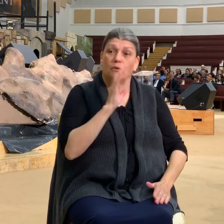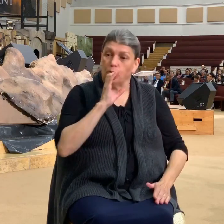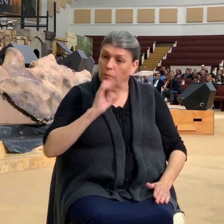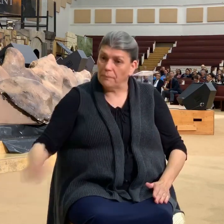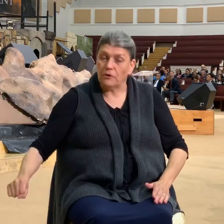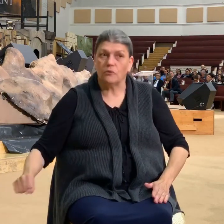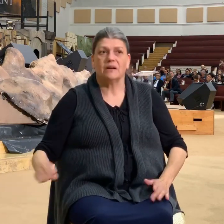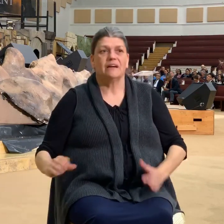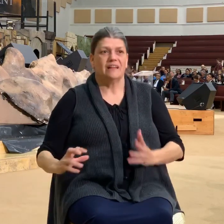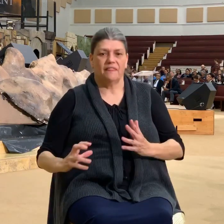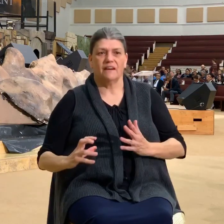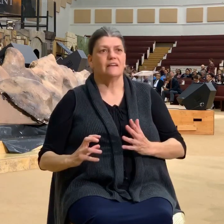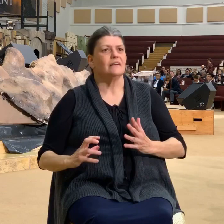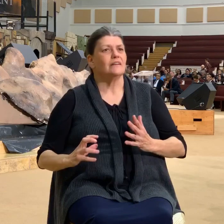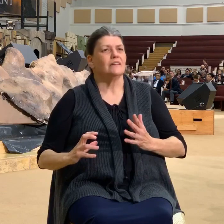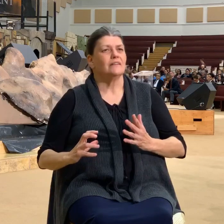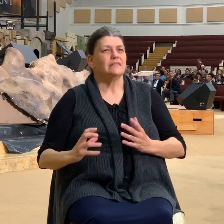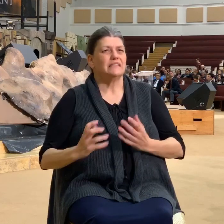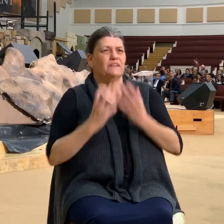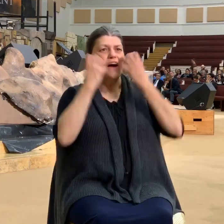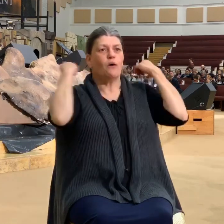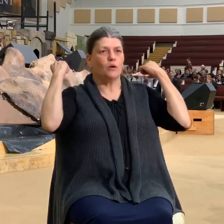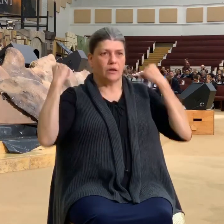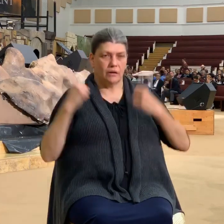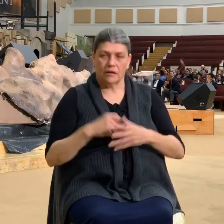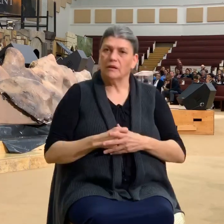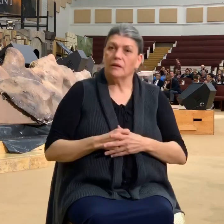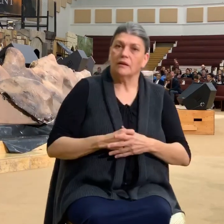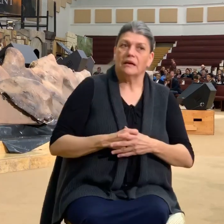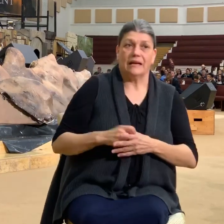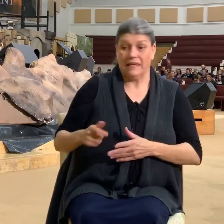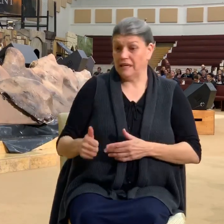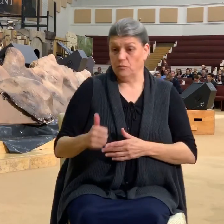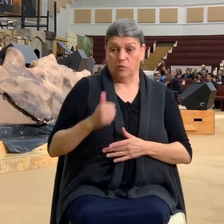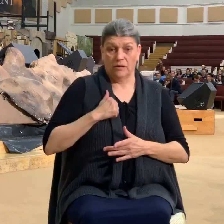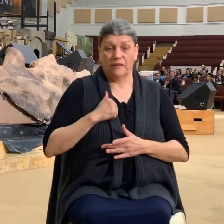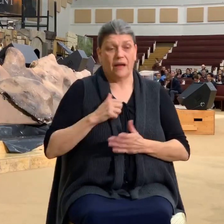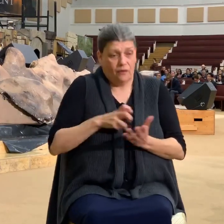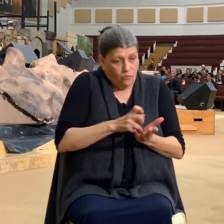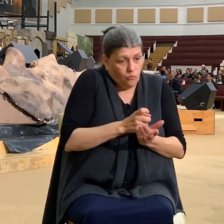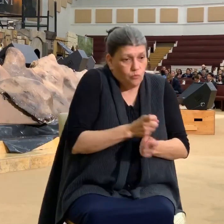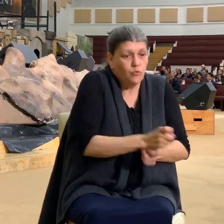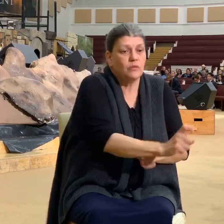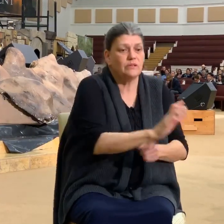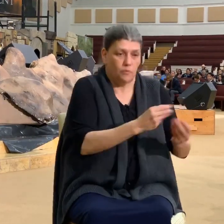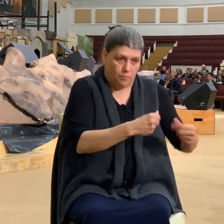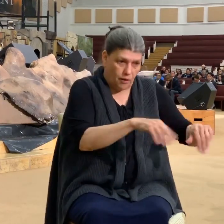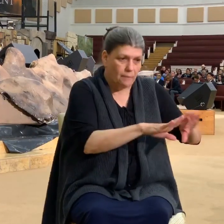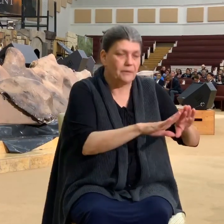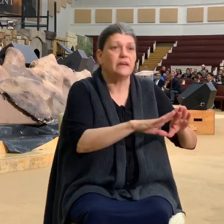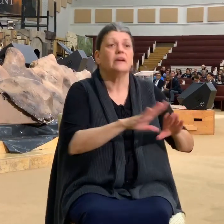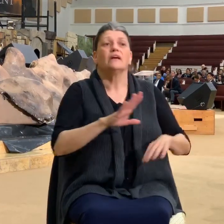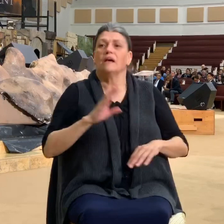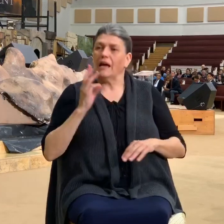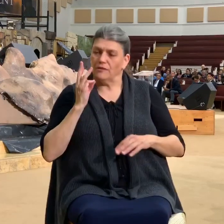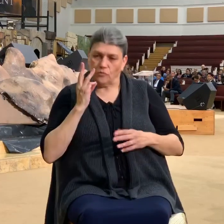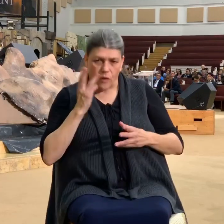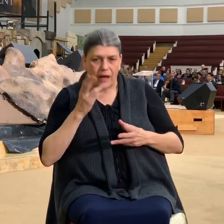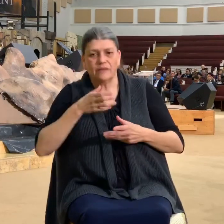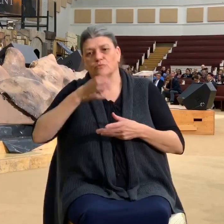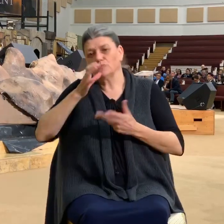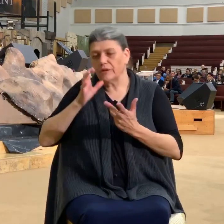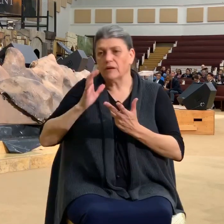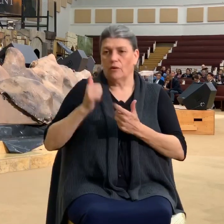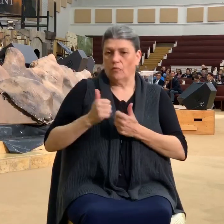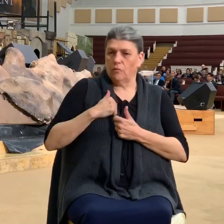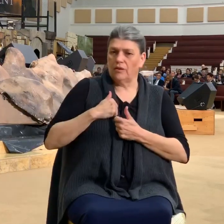your sakes, and he shall not destroy the fruits of your grounds, neither shall your vine cast her fruit before the time in